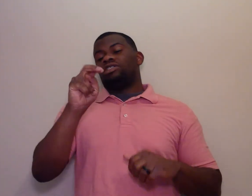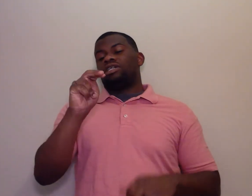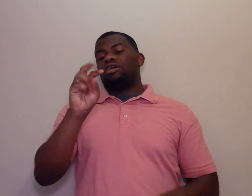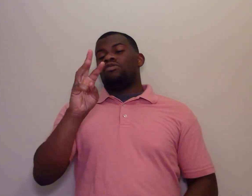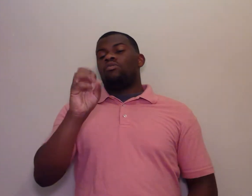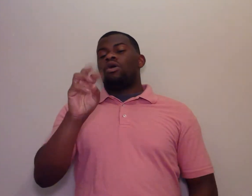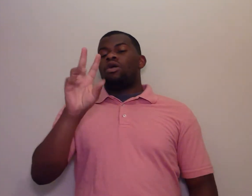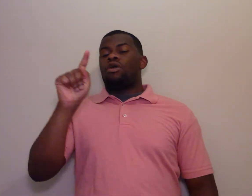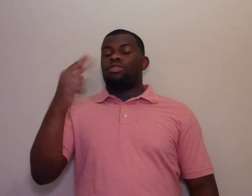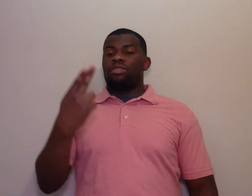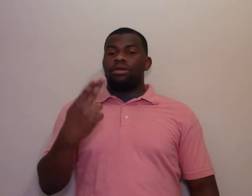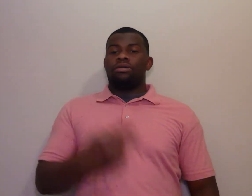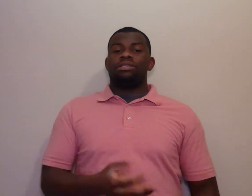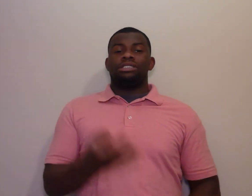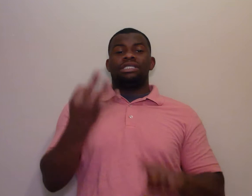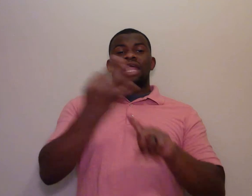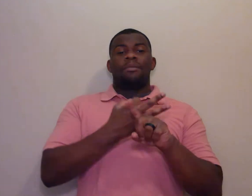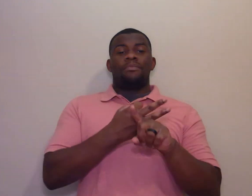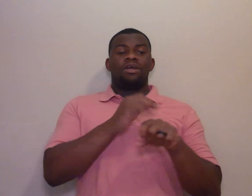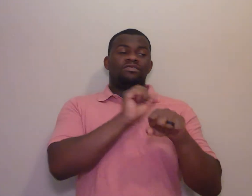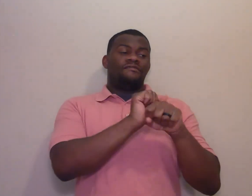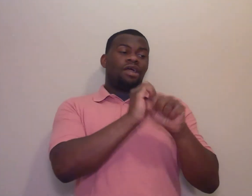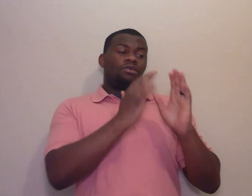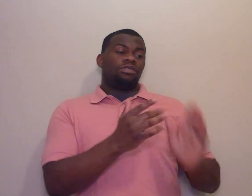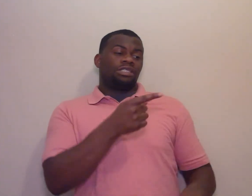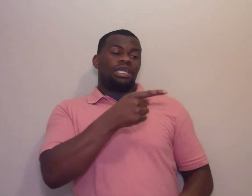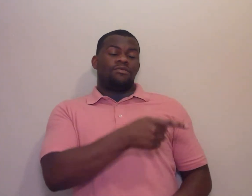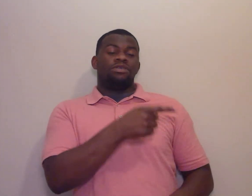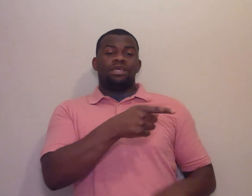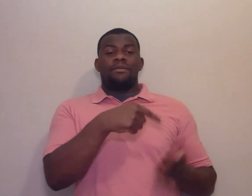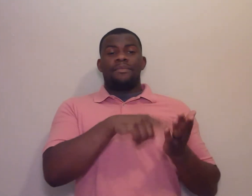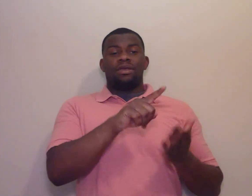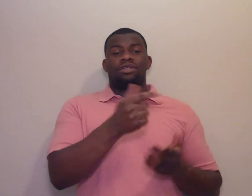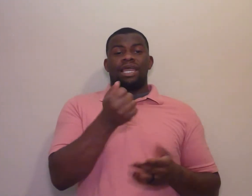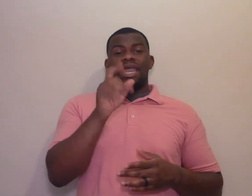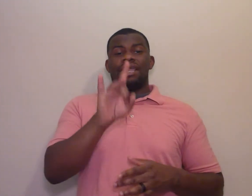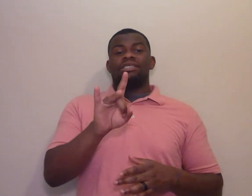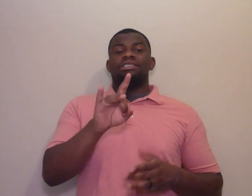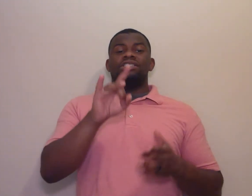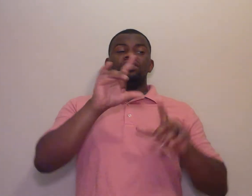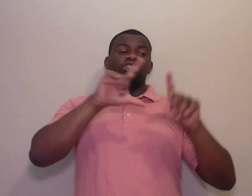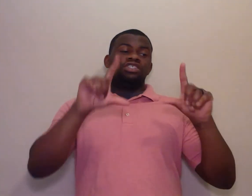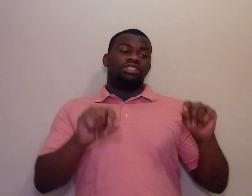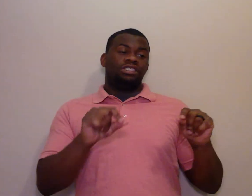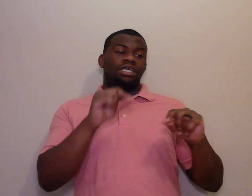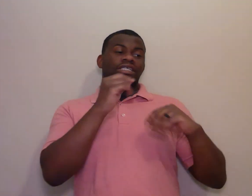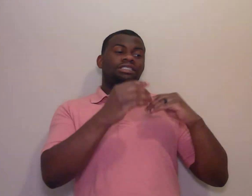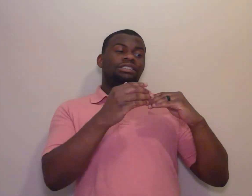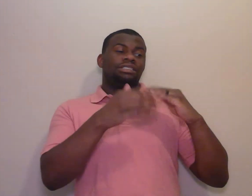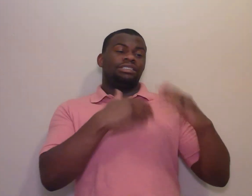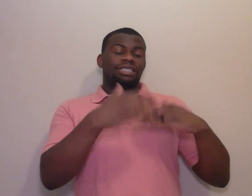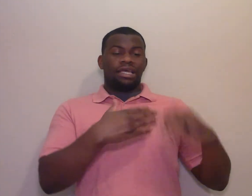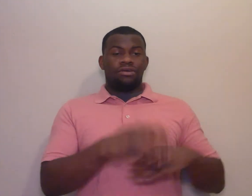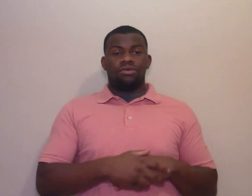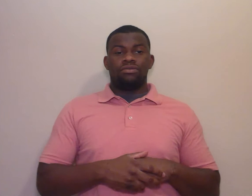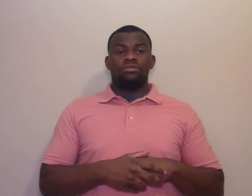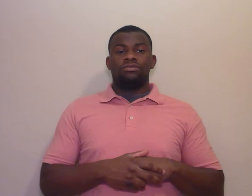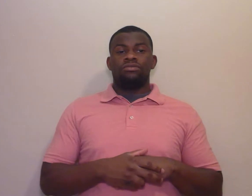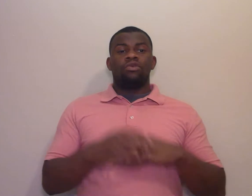faculty premiums are paid on an 18-check cycle. No premiums are deducted during the summer, regardless of election for